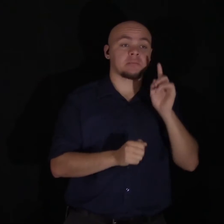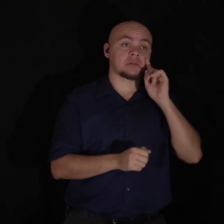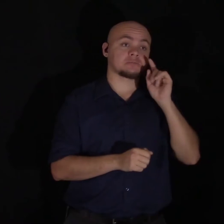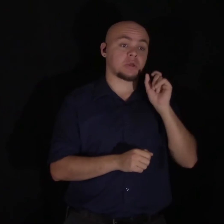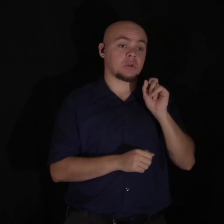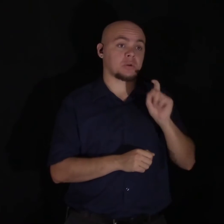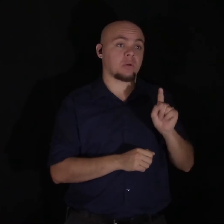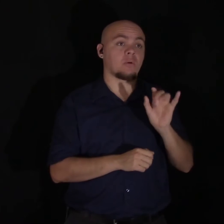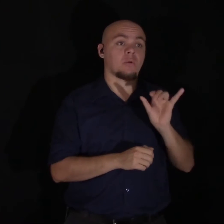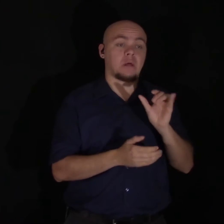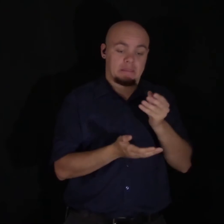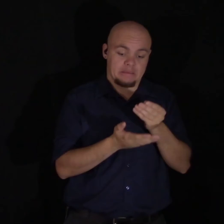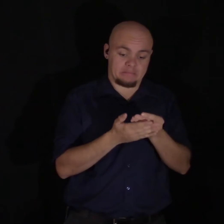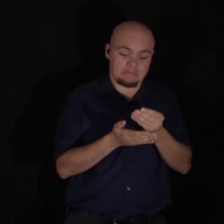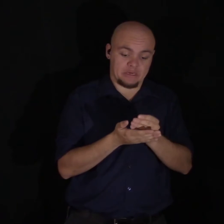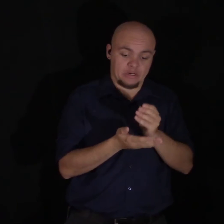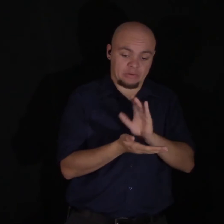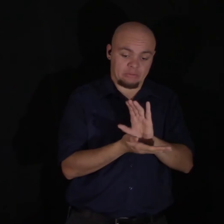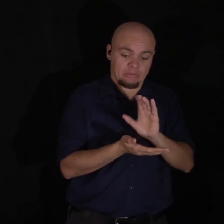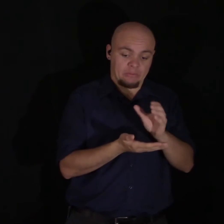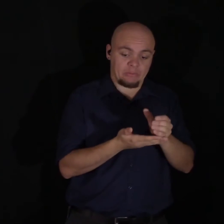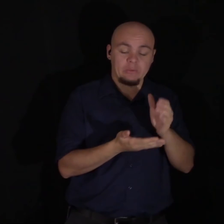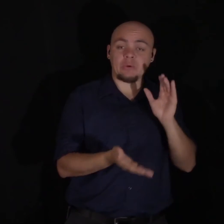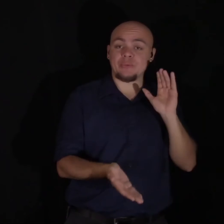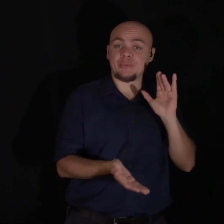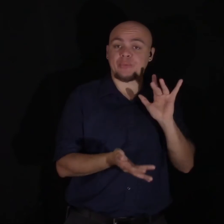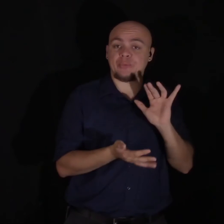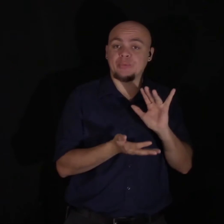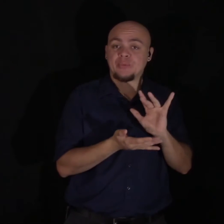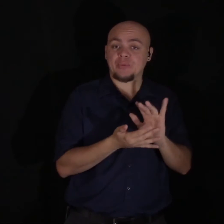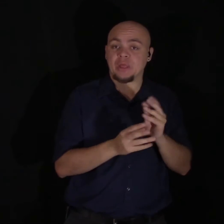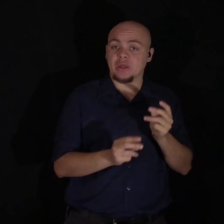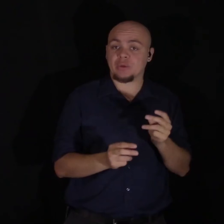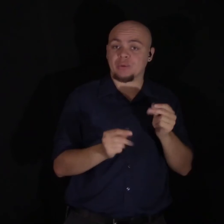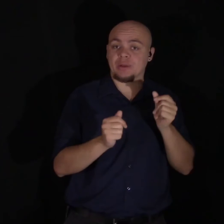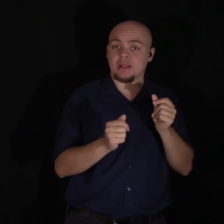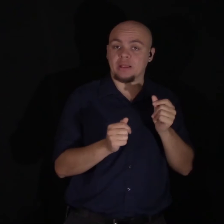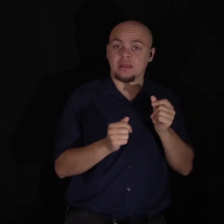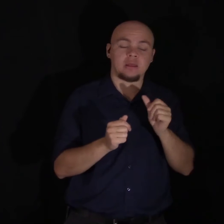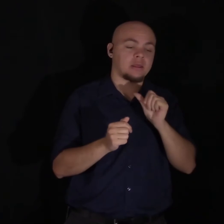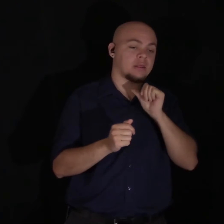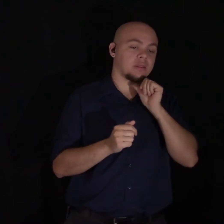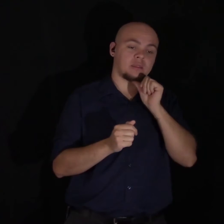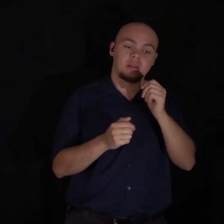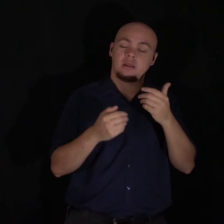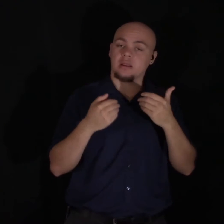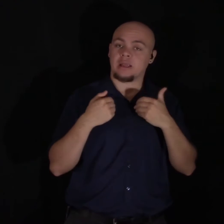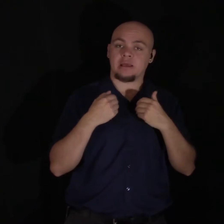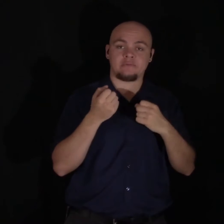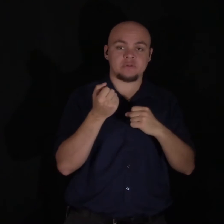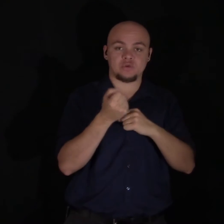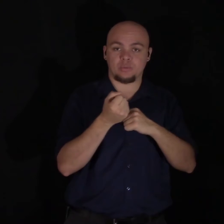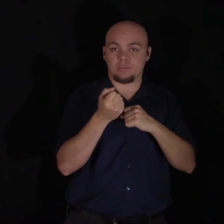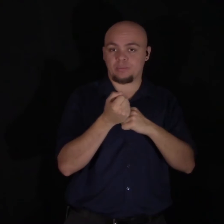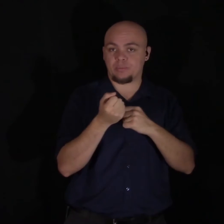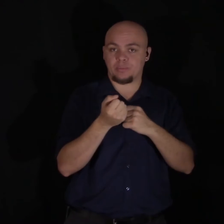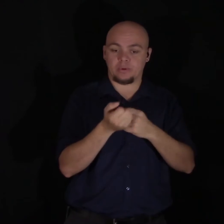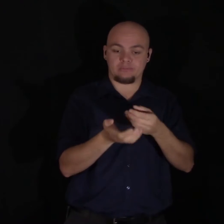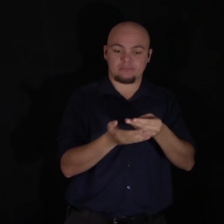that their little fund was rapidly decreasing, and that there was no other prospect of support. But Caroline